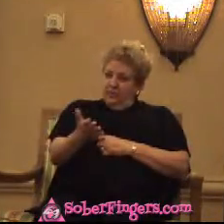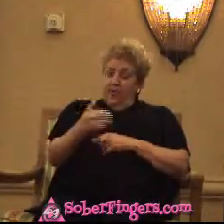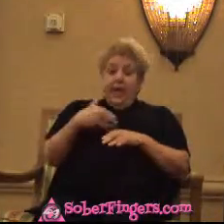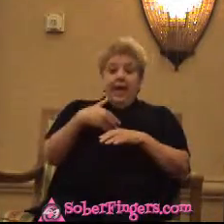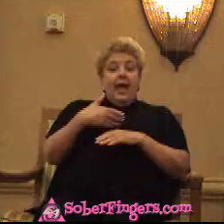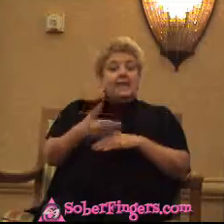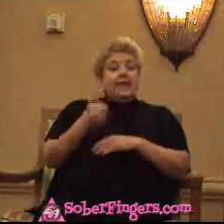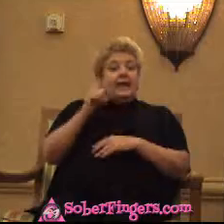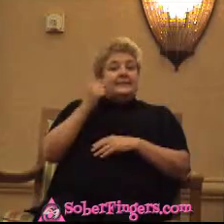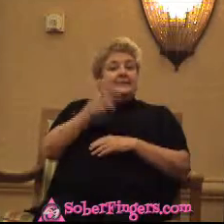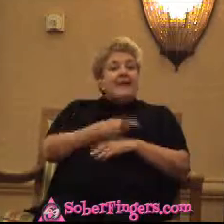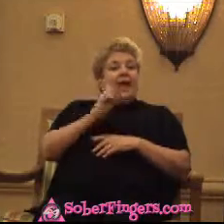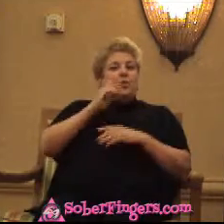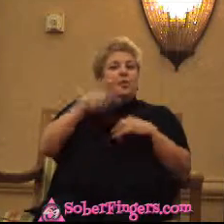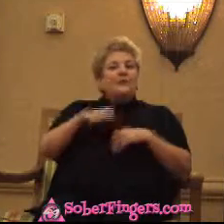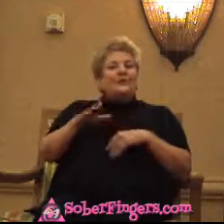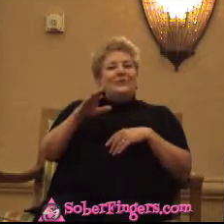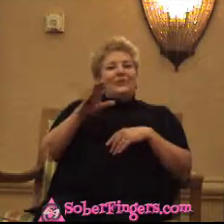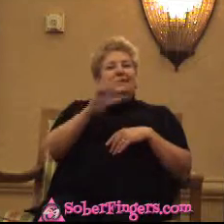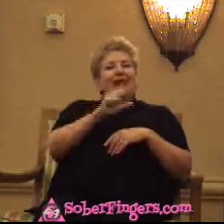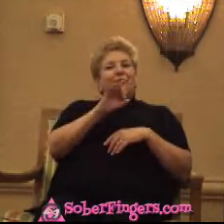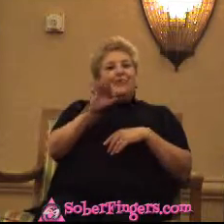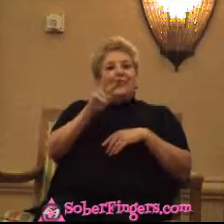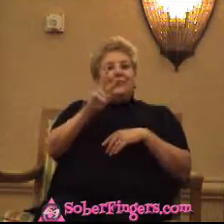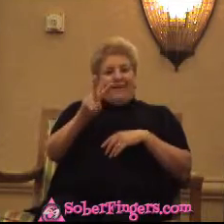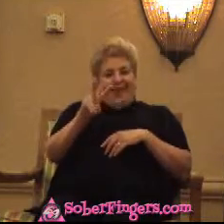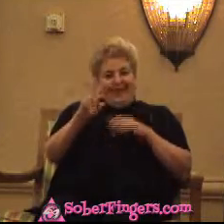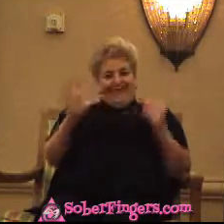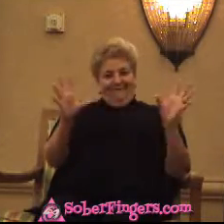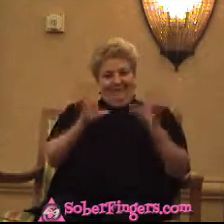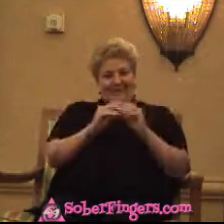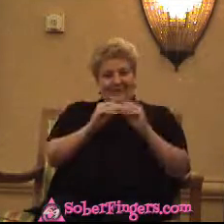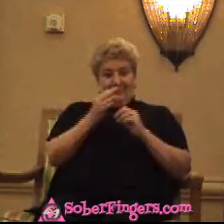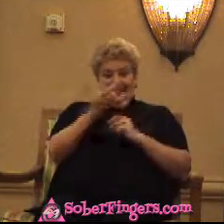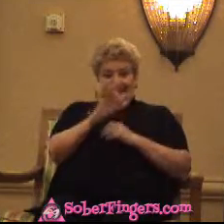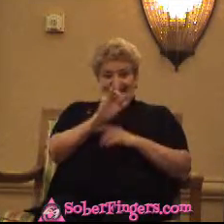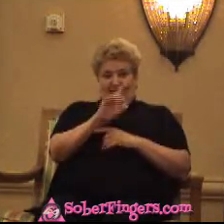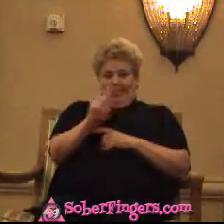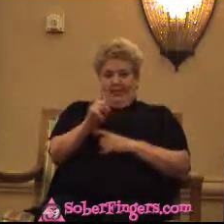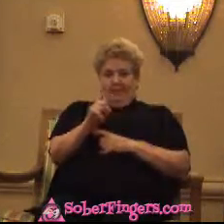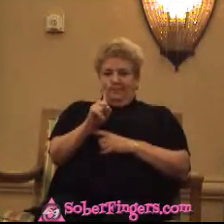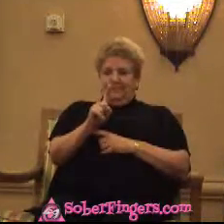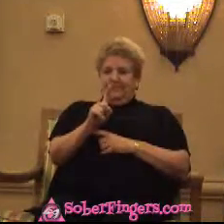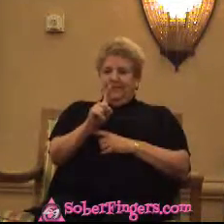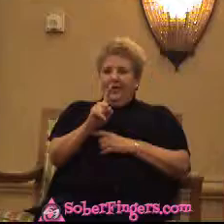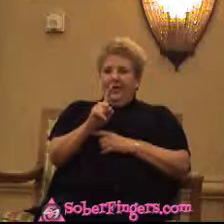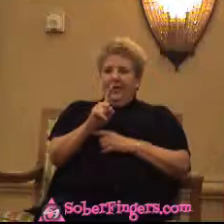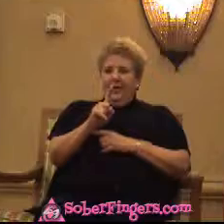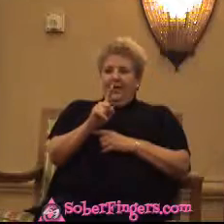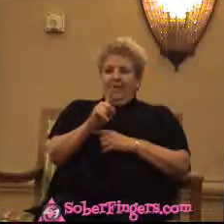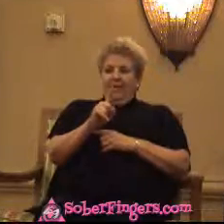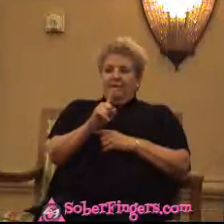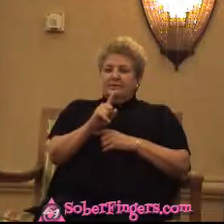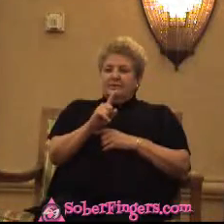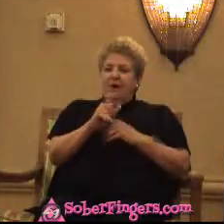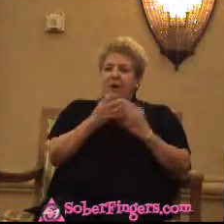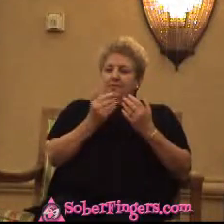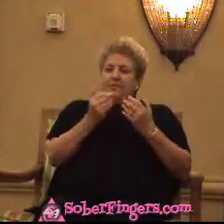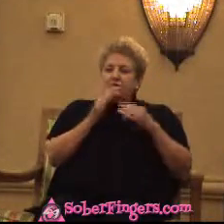Valley Convention in 1981, and I was standing in the line. I was on my way out of AA. And a